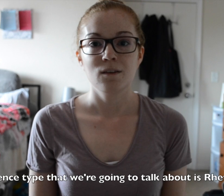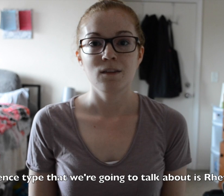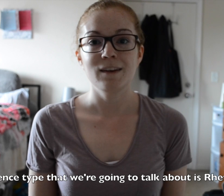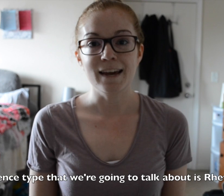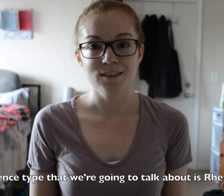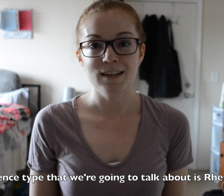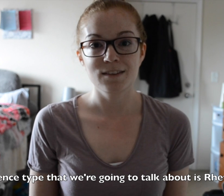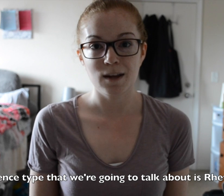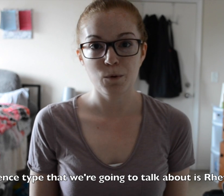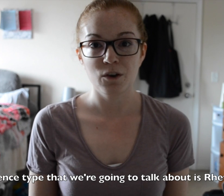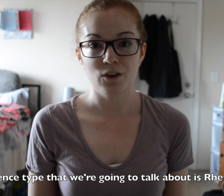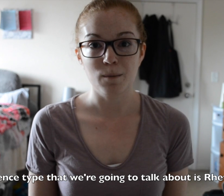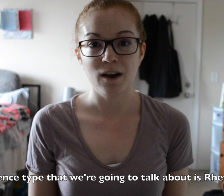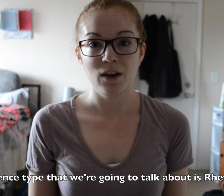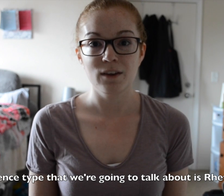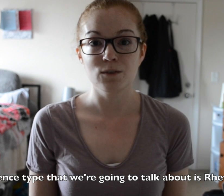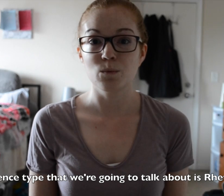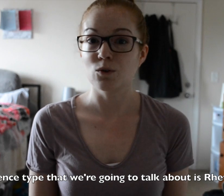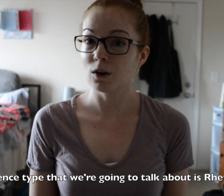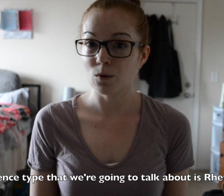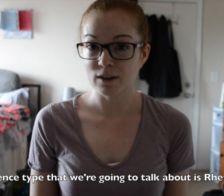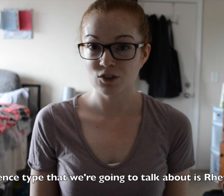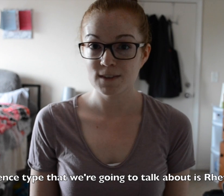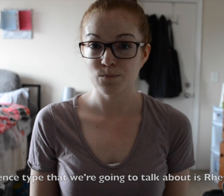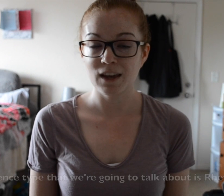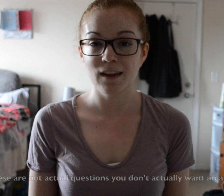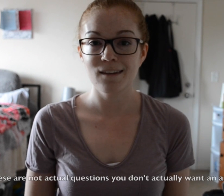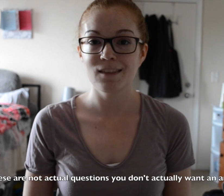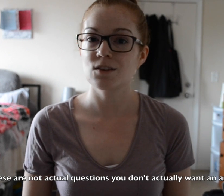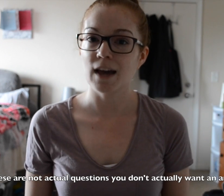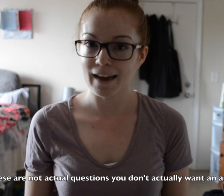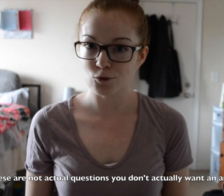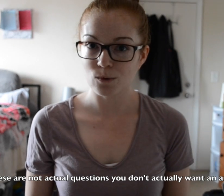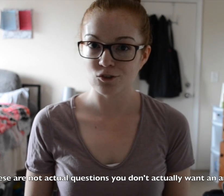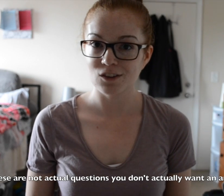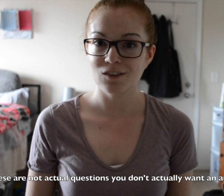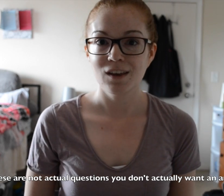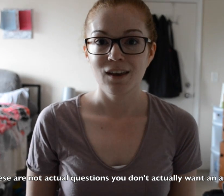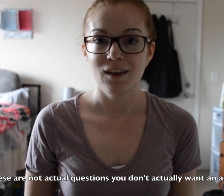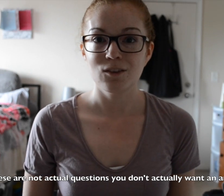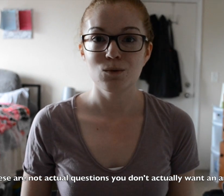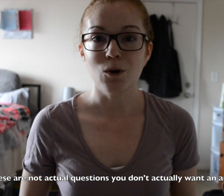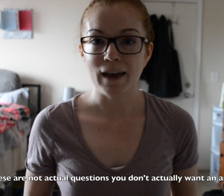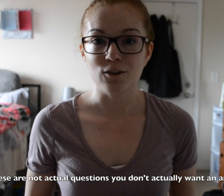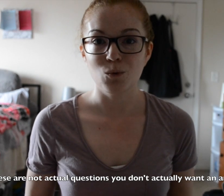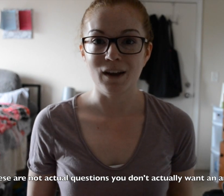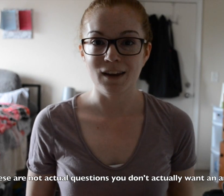The next sentence type that we're going to talk about is rhetorical questions, and these are not actual questions, and you don't actually want an